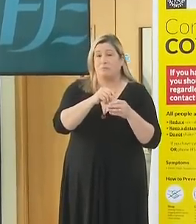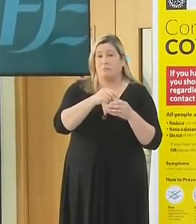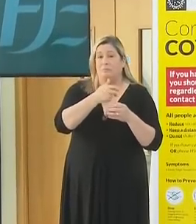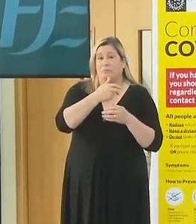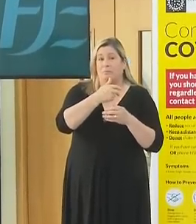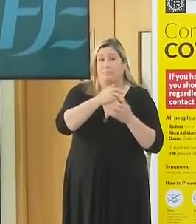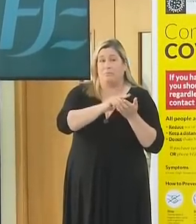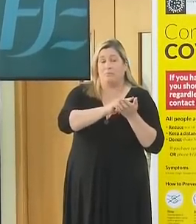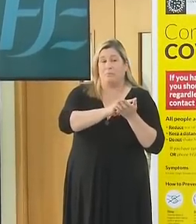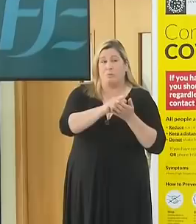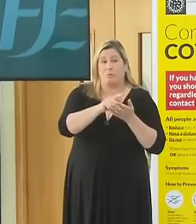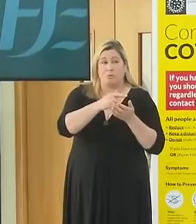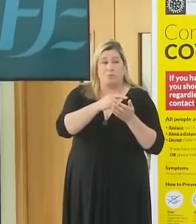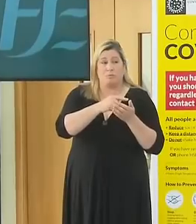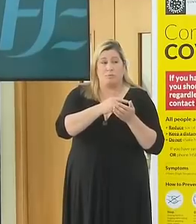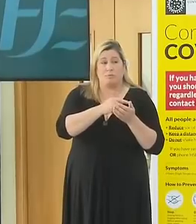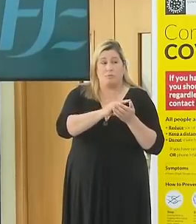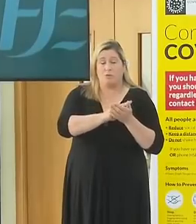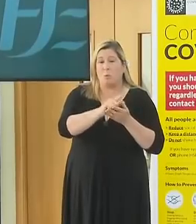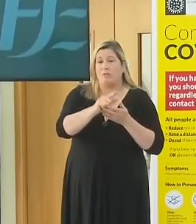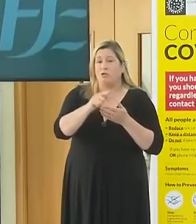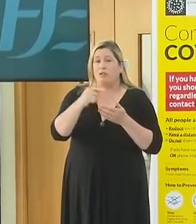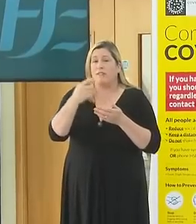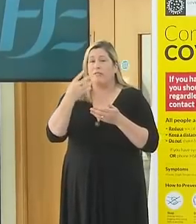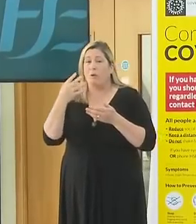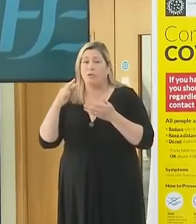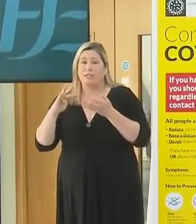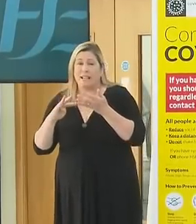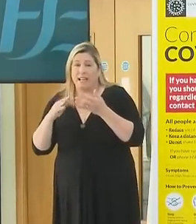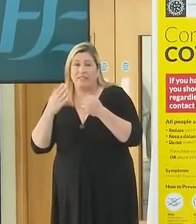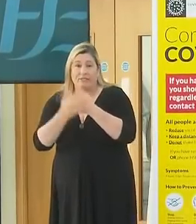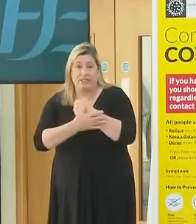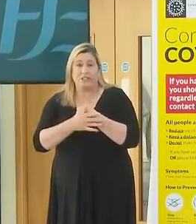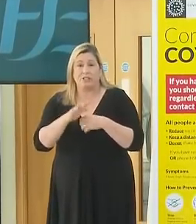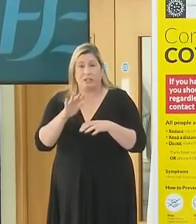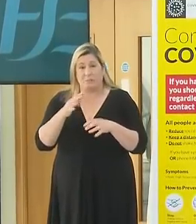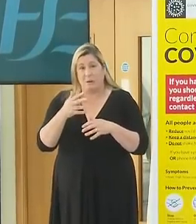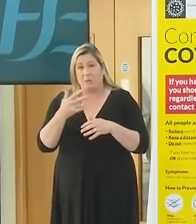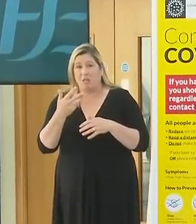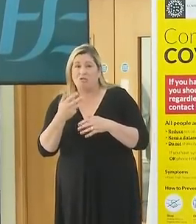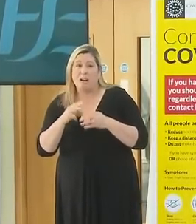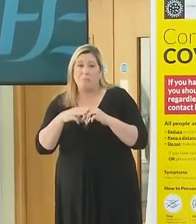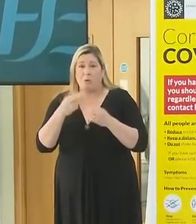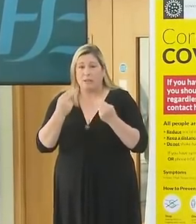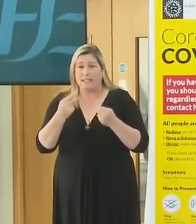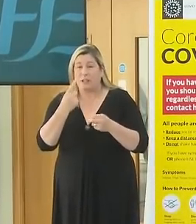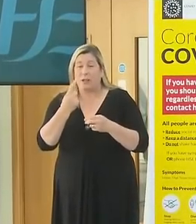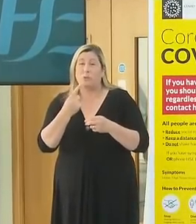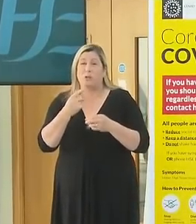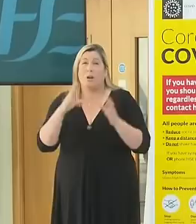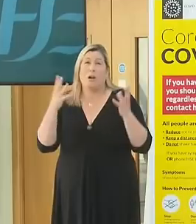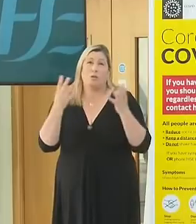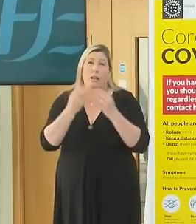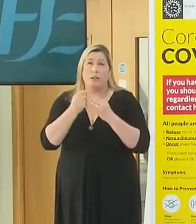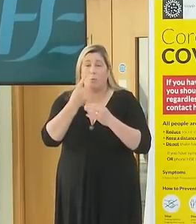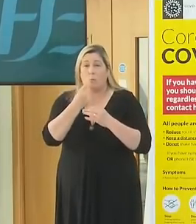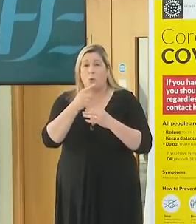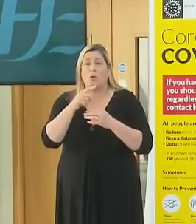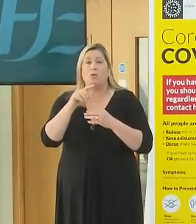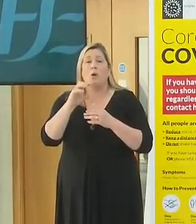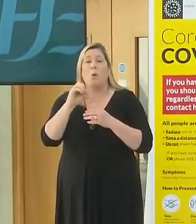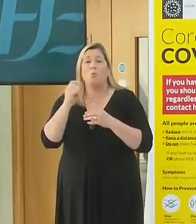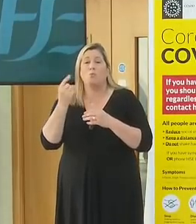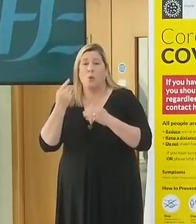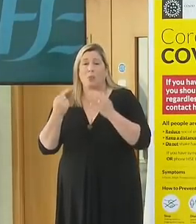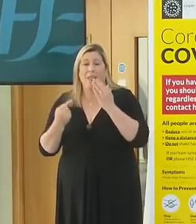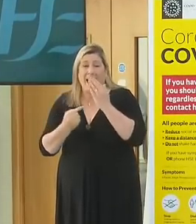So 1,249 are completed. There's about 3 or 4 more left to complete it. And that was 101,000 people between